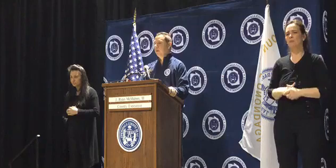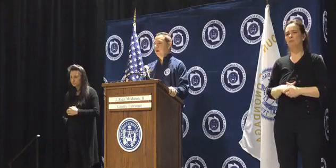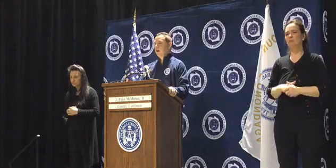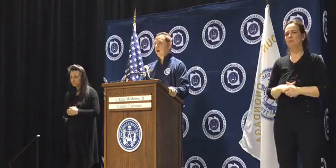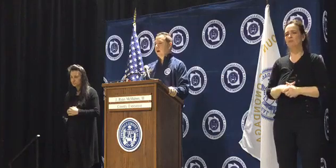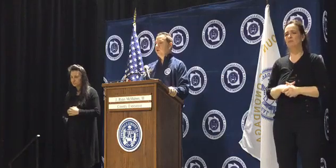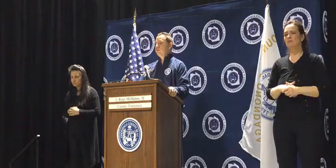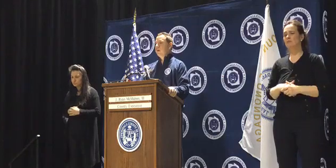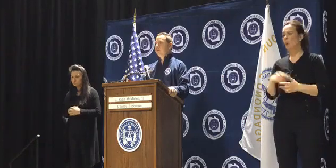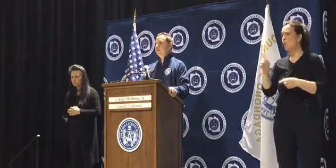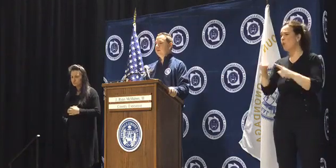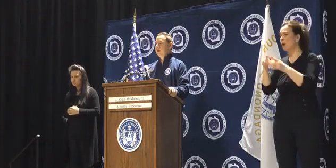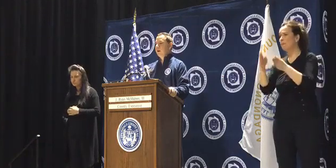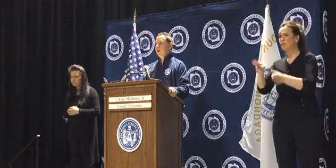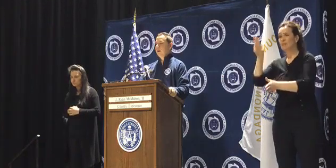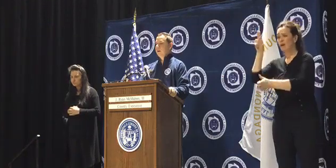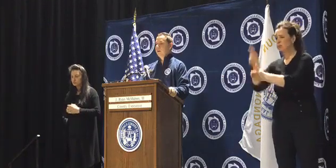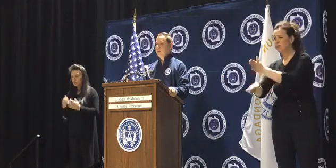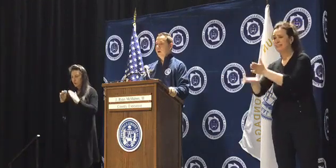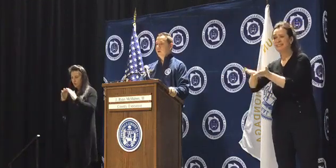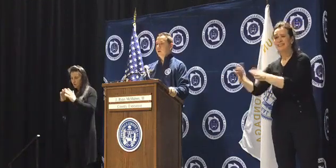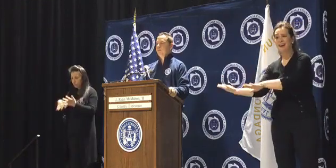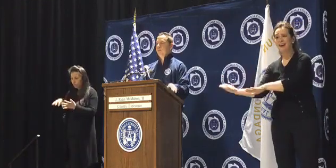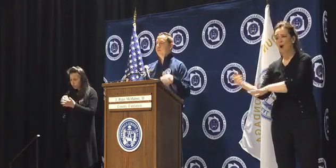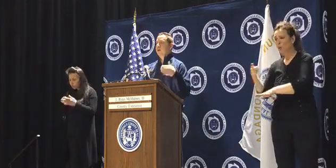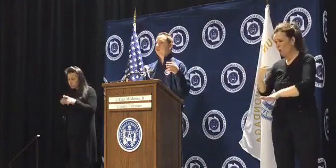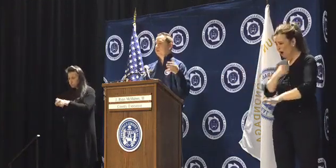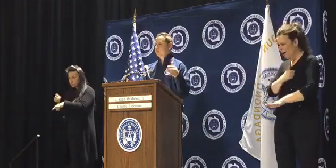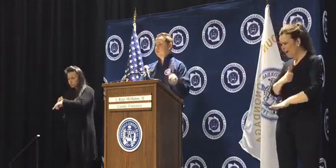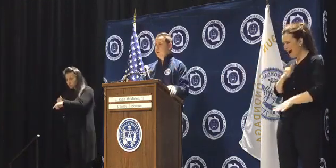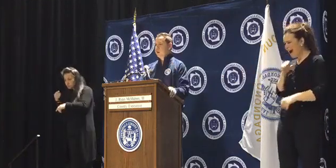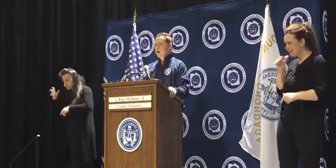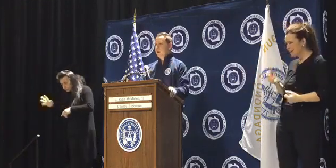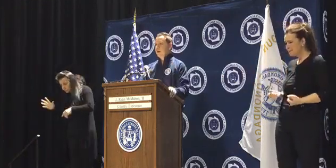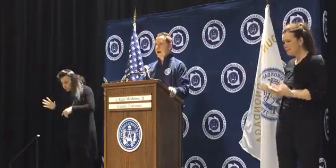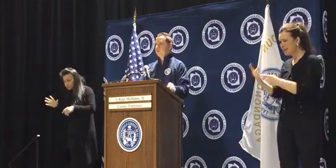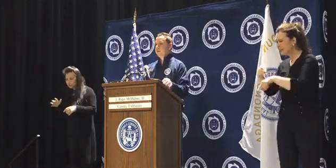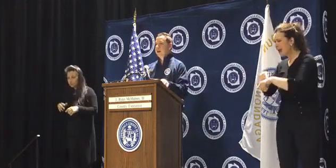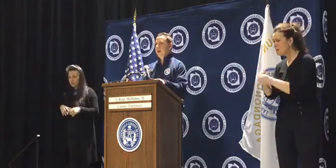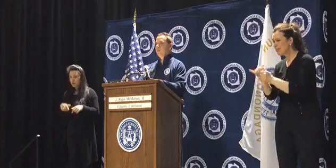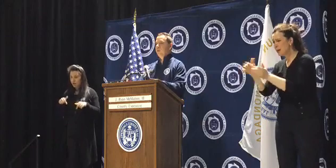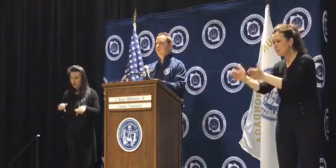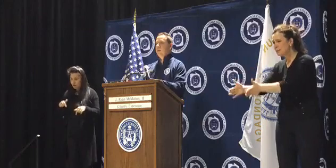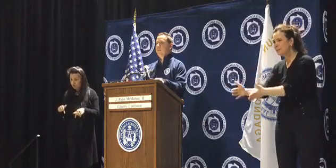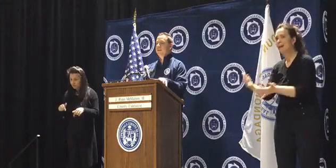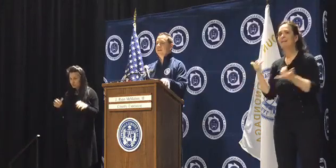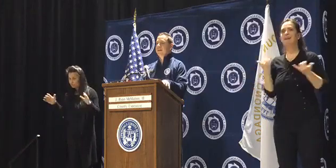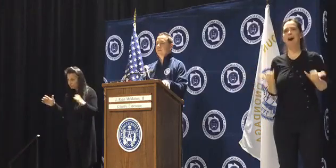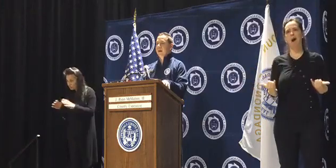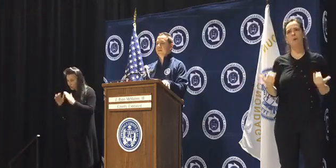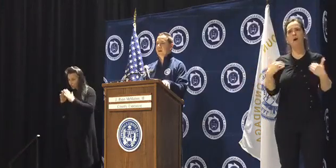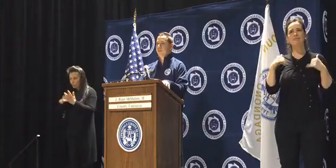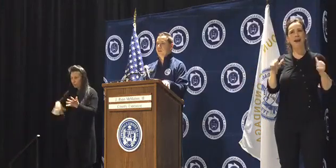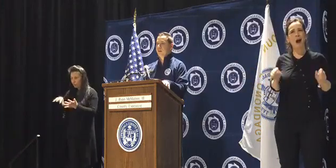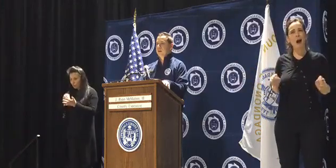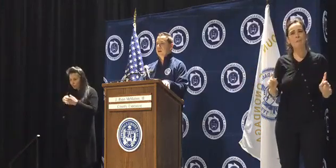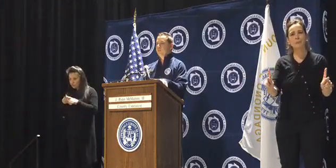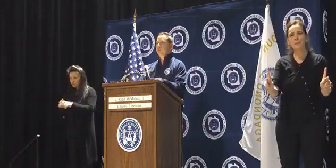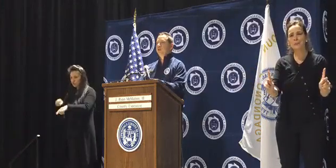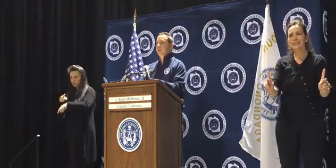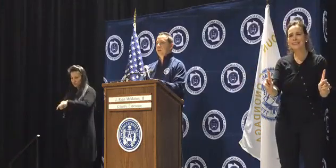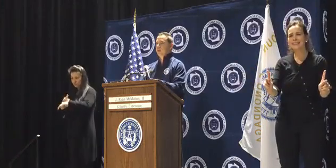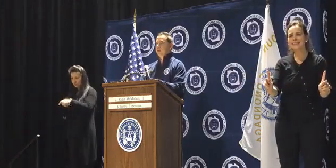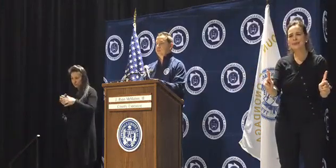them, and you miss all their imperfections. Now's a time where families can get back together